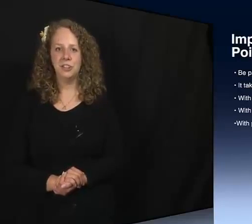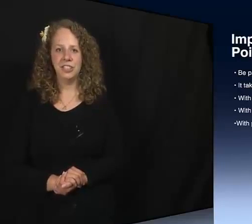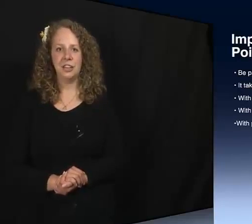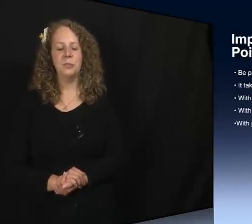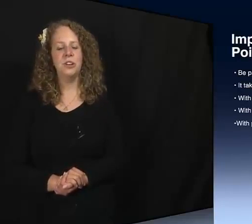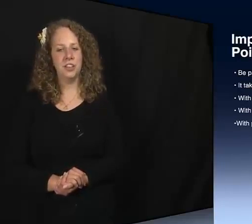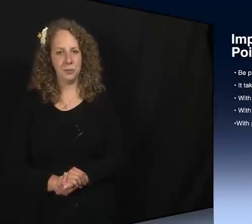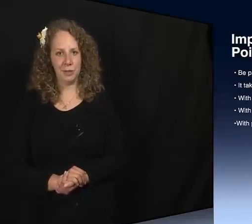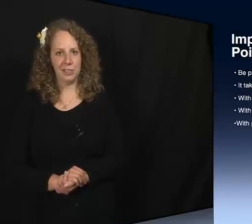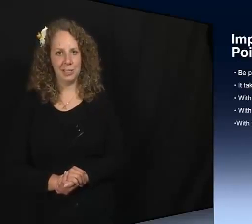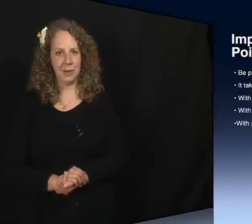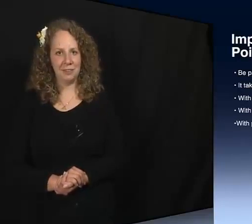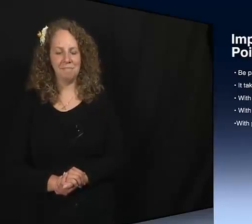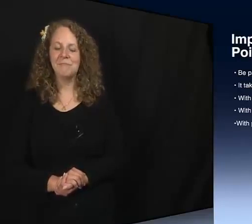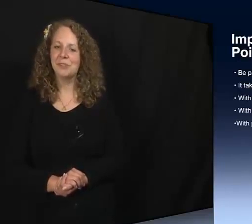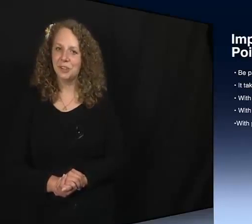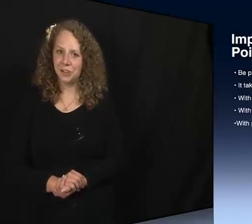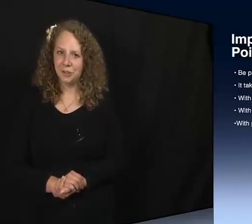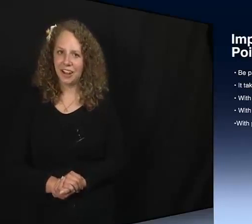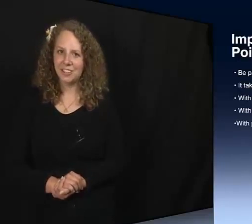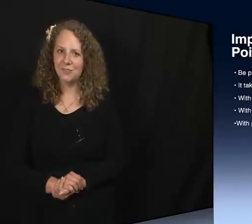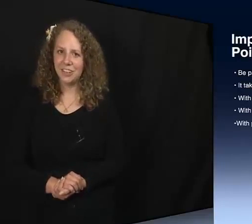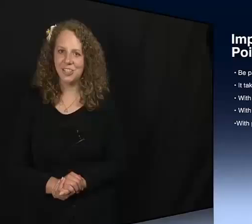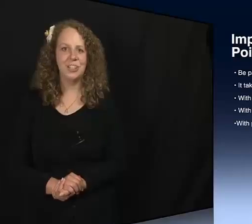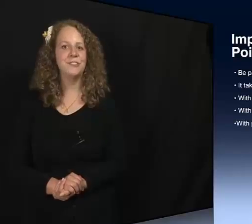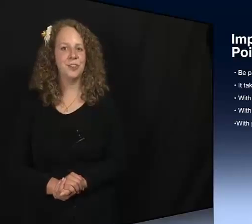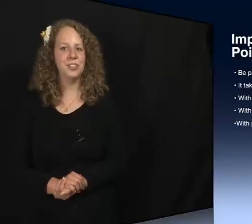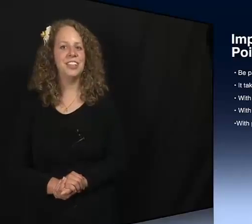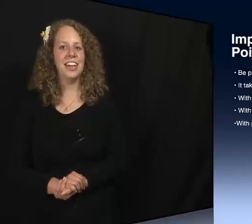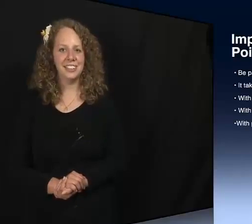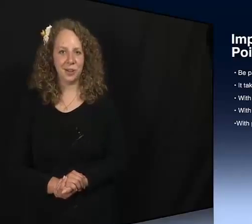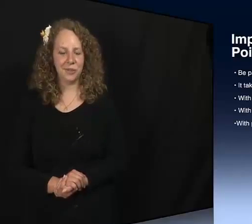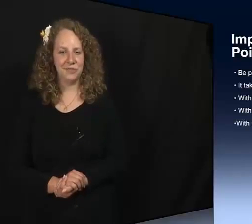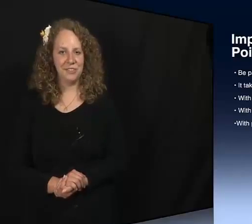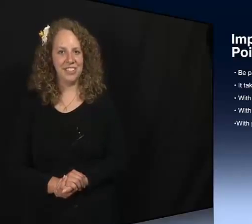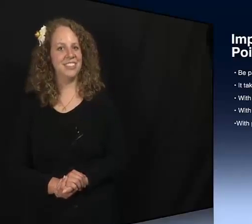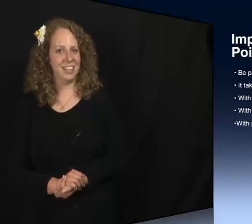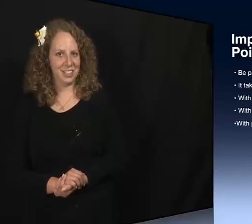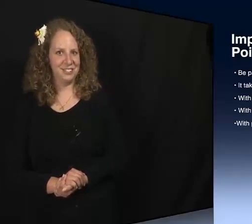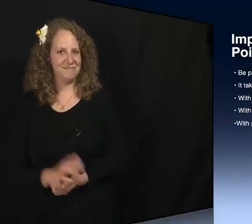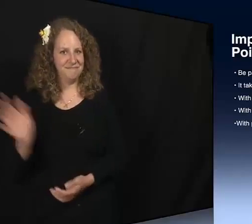understand what another person is spelling. Congrats on finishing your first ASL 115 lecture.